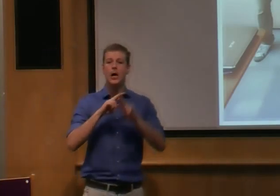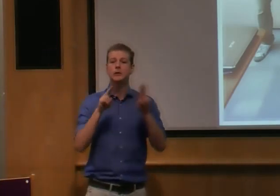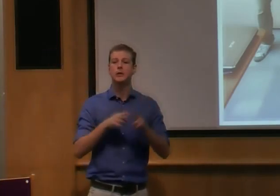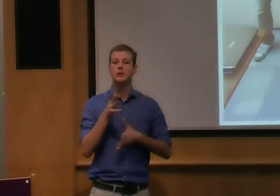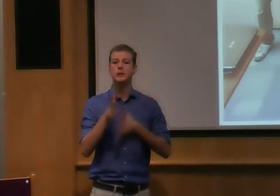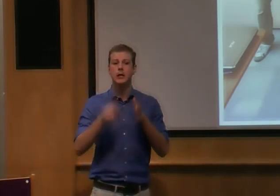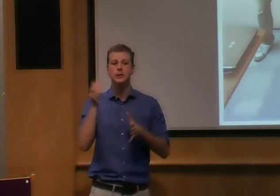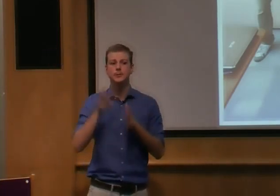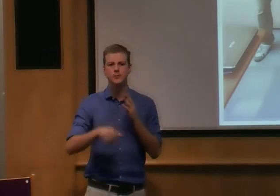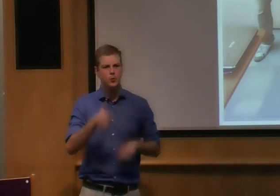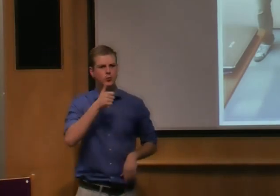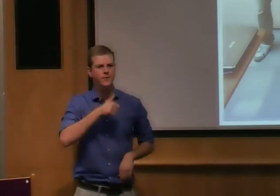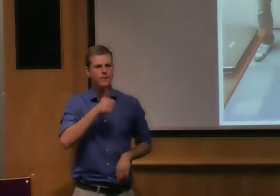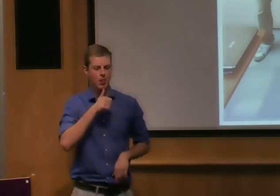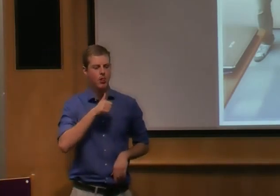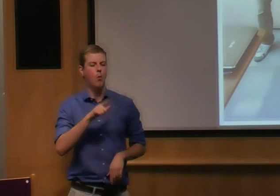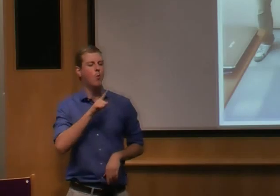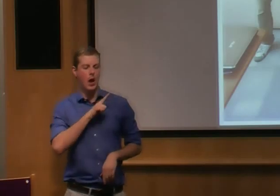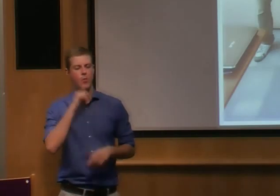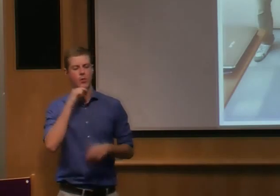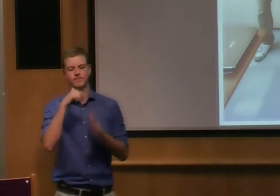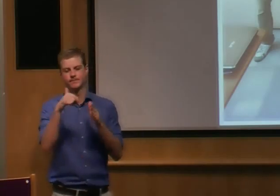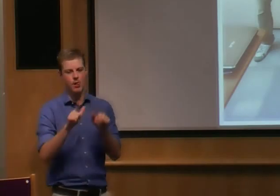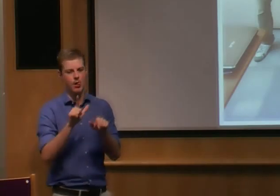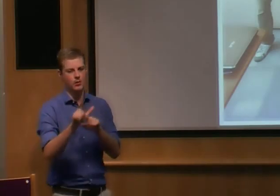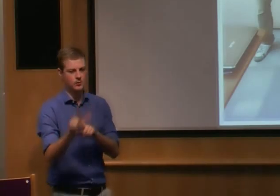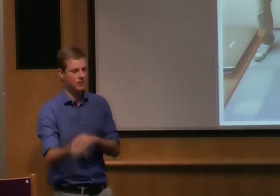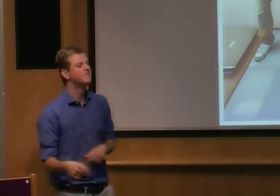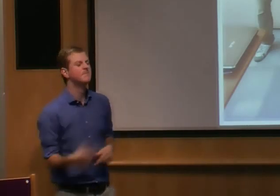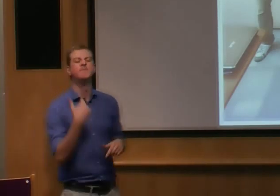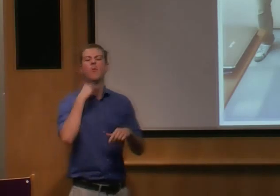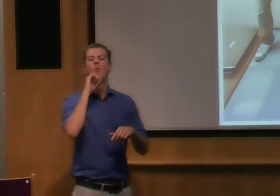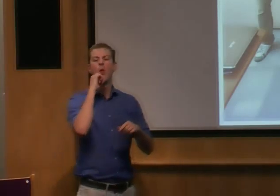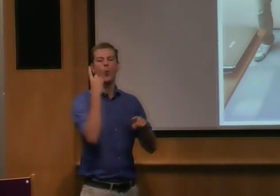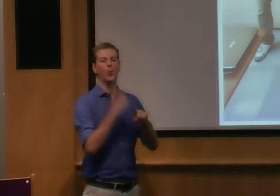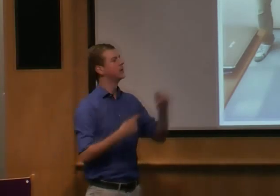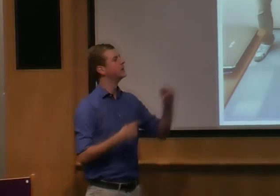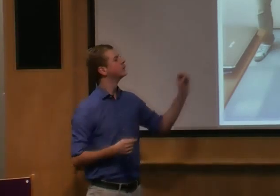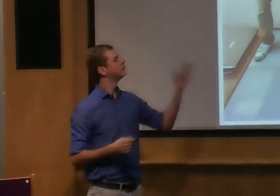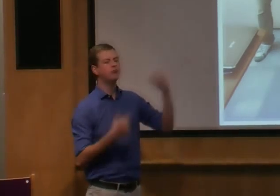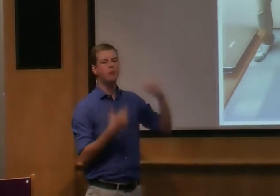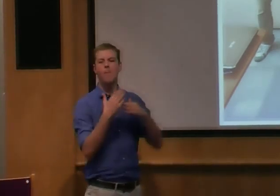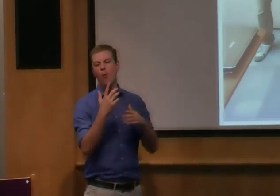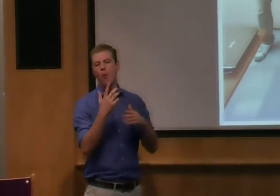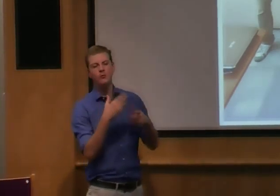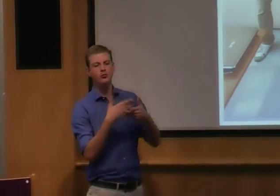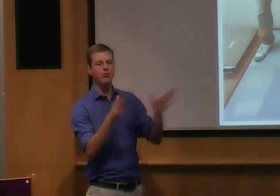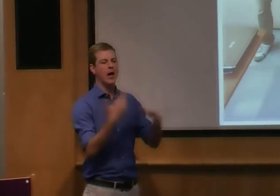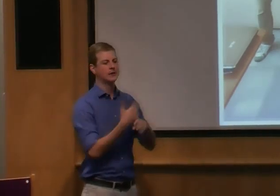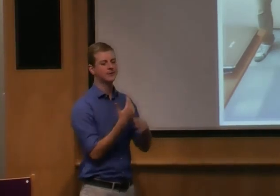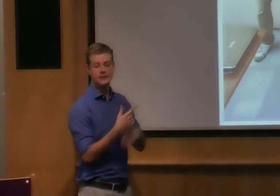very confident in international sign, but that was a real learning curve. And I'll talk more about international sign later as I go through my